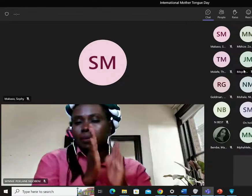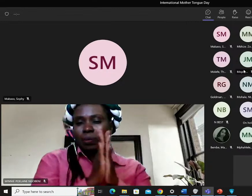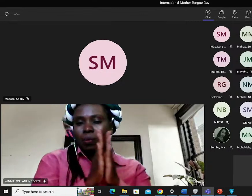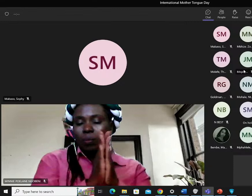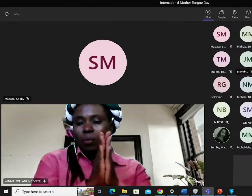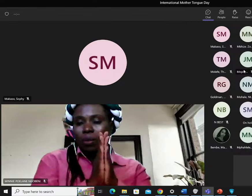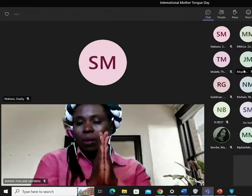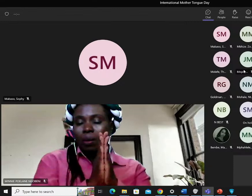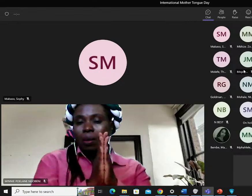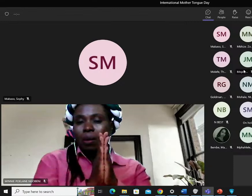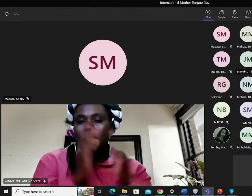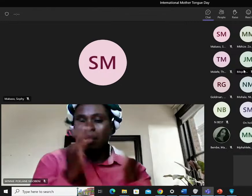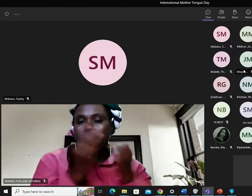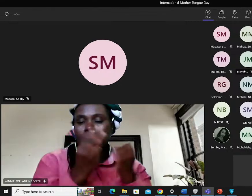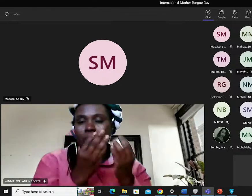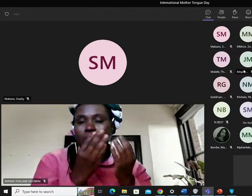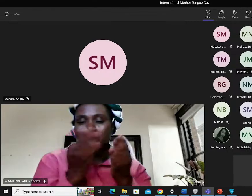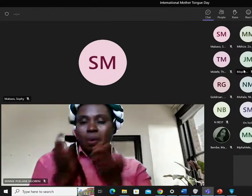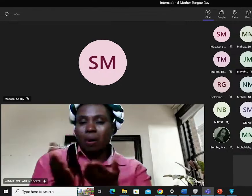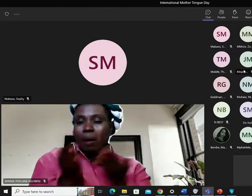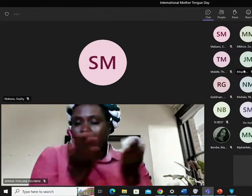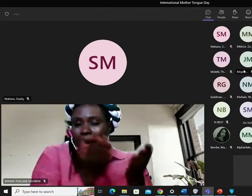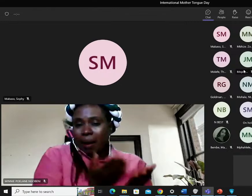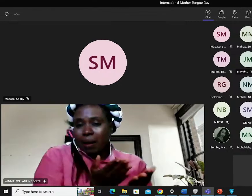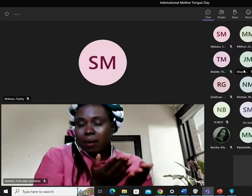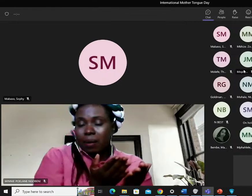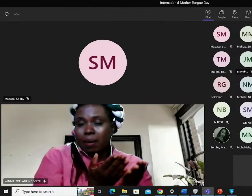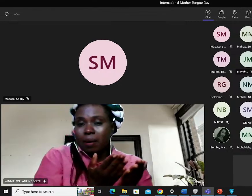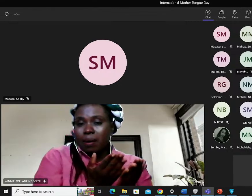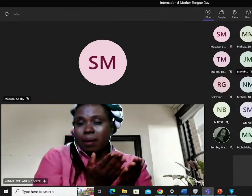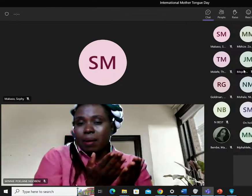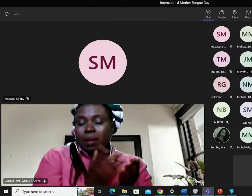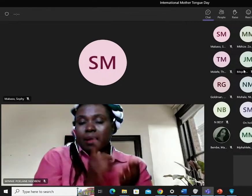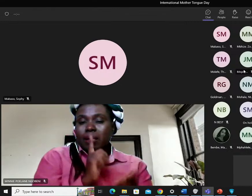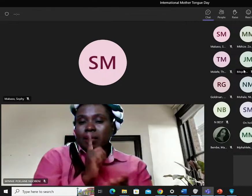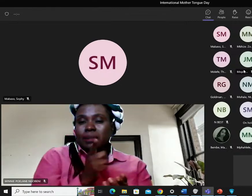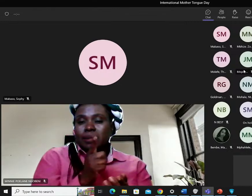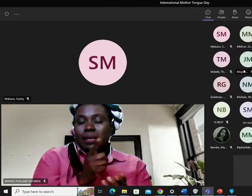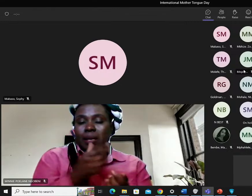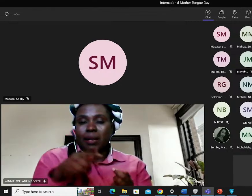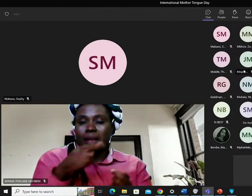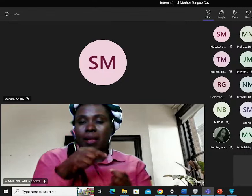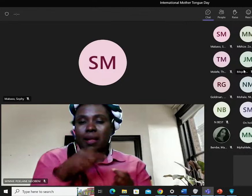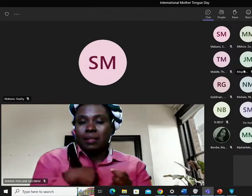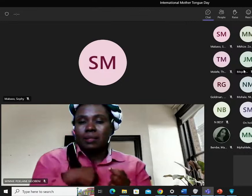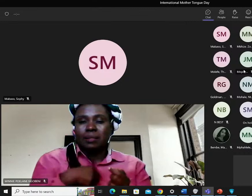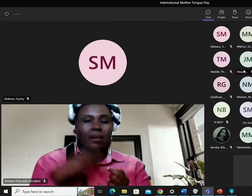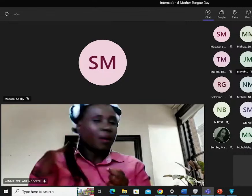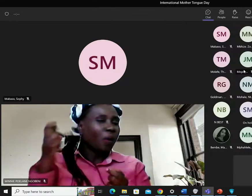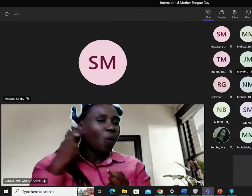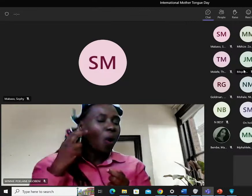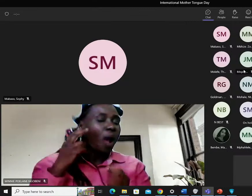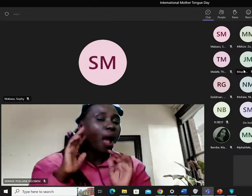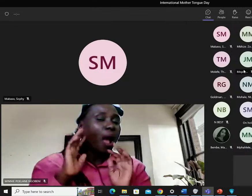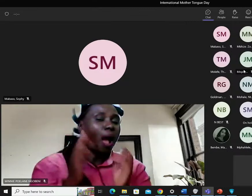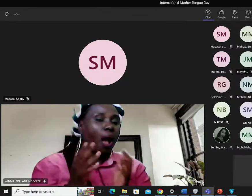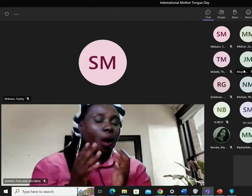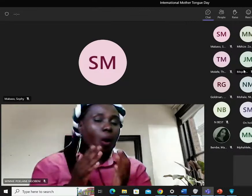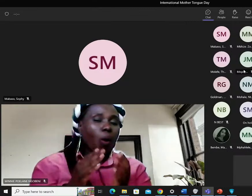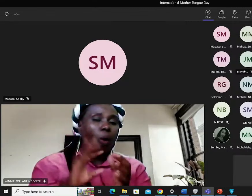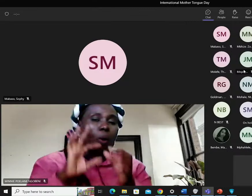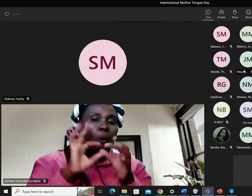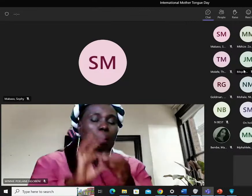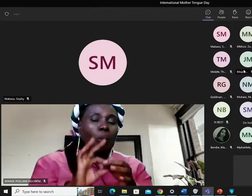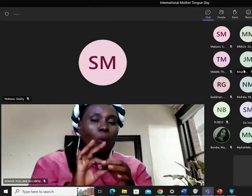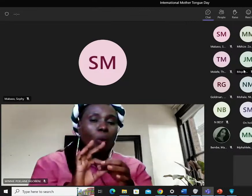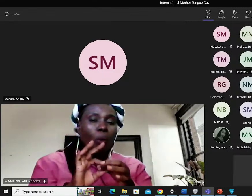re amogetšeng gore ba tle ba ke ba re botše gore tše di be di diriwa mo ba di kwele jwang. Ke ra bona beng gae ke re ka sepedi ba re